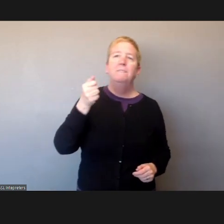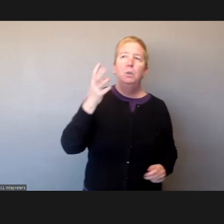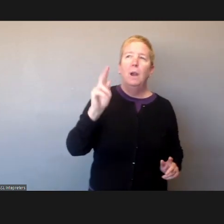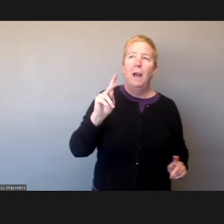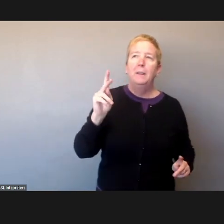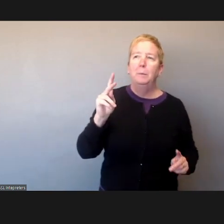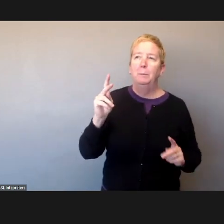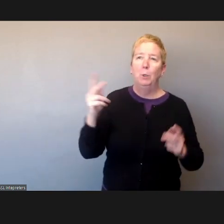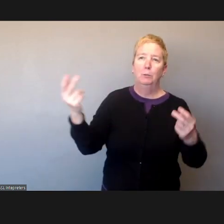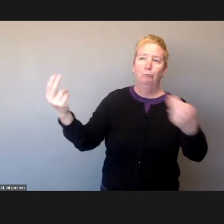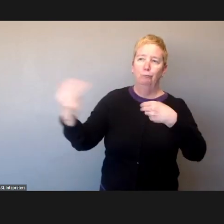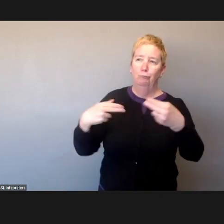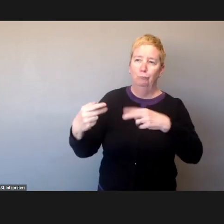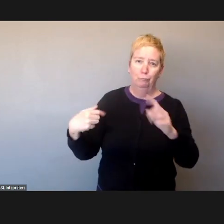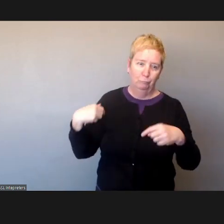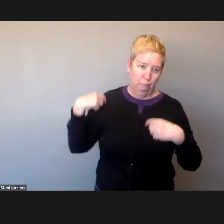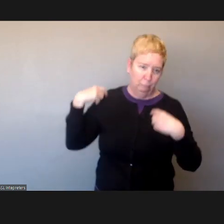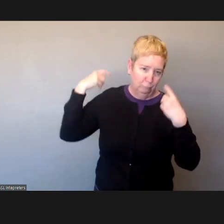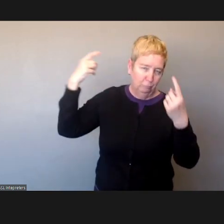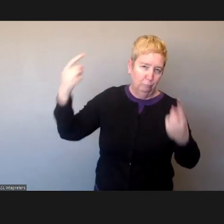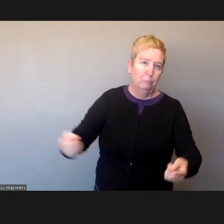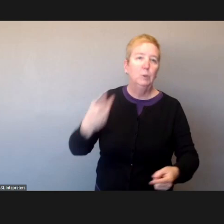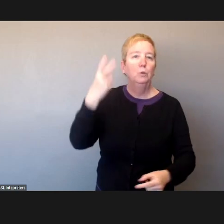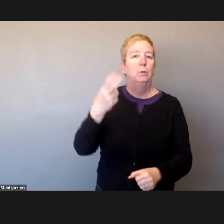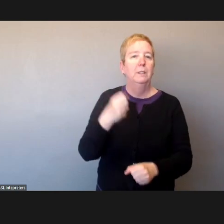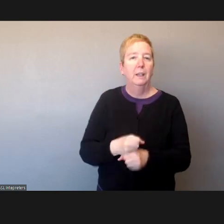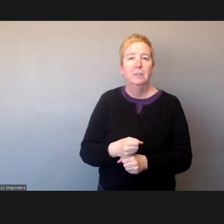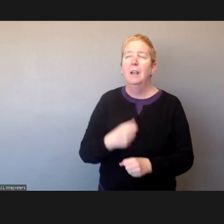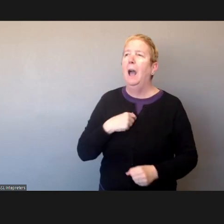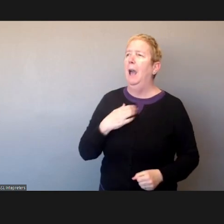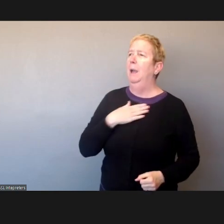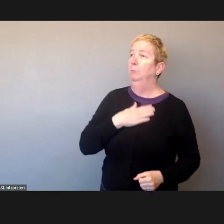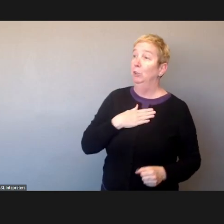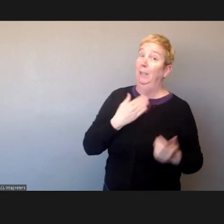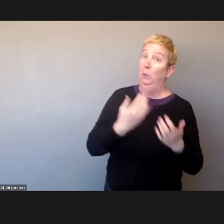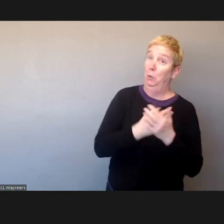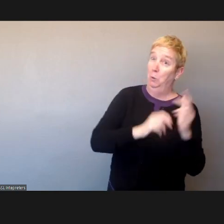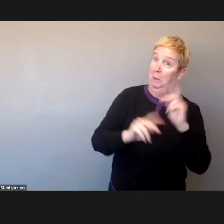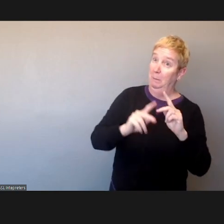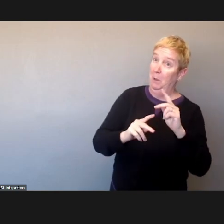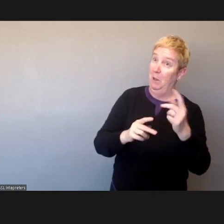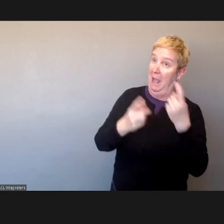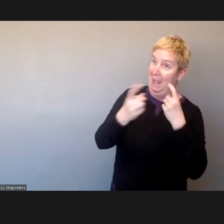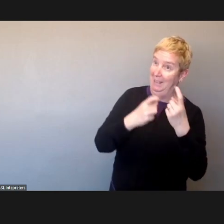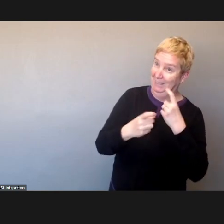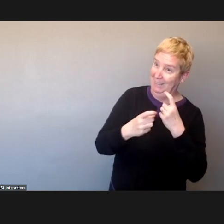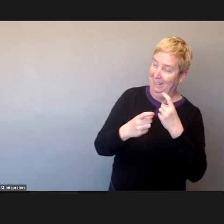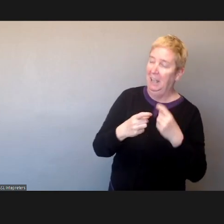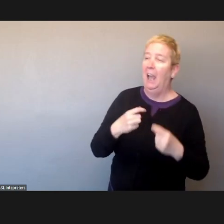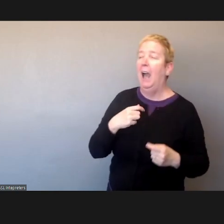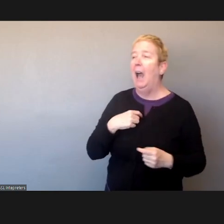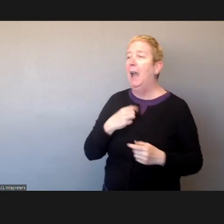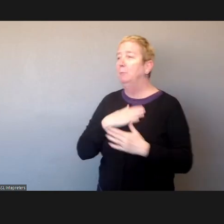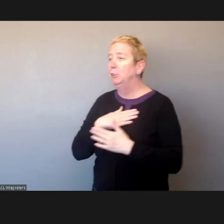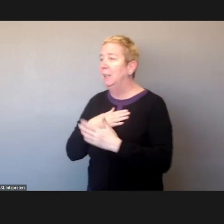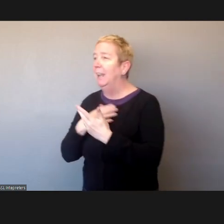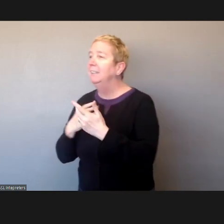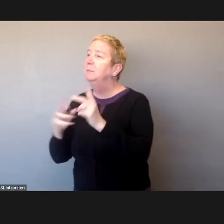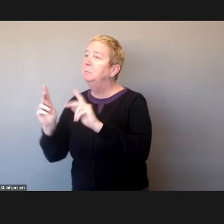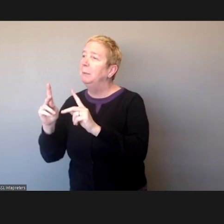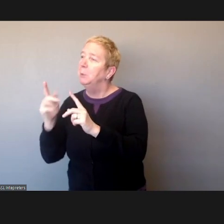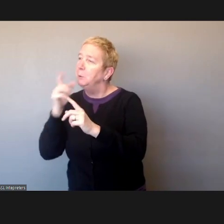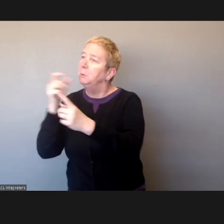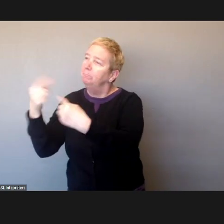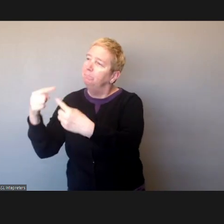beginning attending these press conferences. And so I always appreciate new people asking questions and veterans asking questions